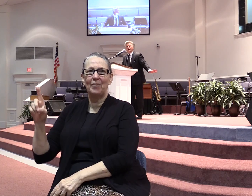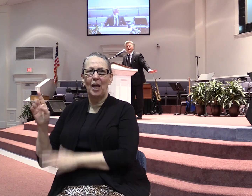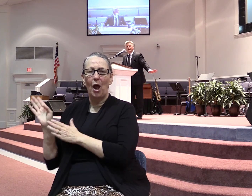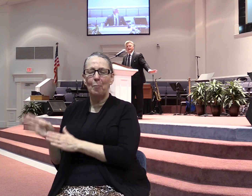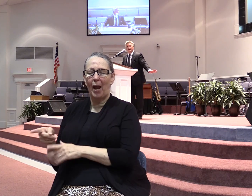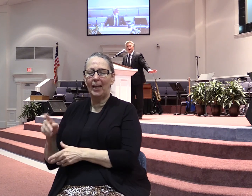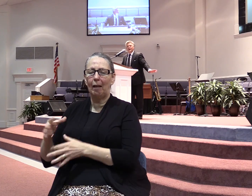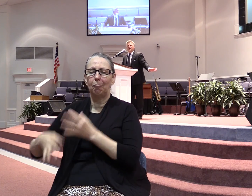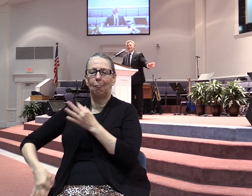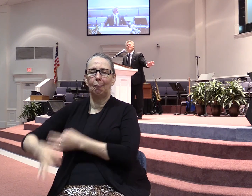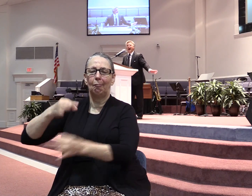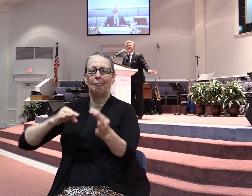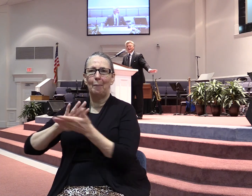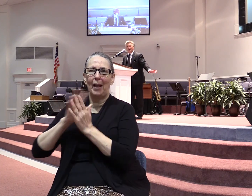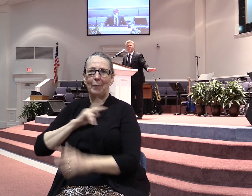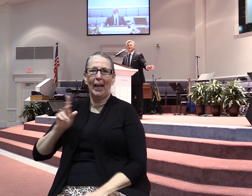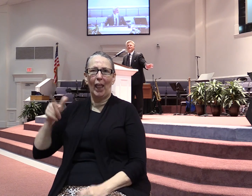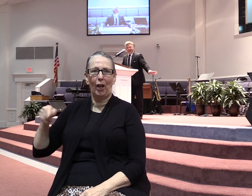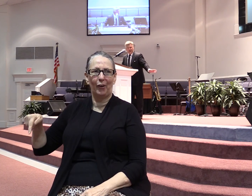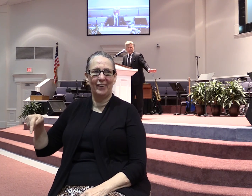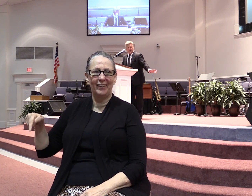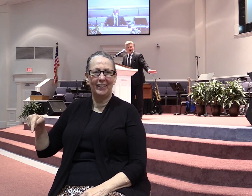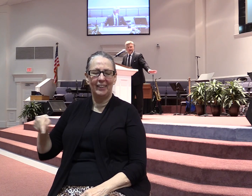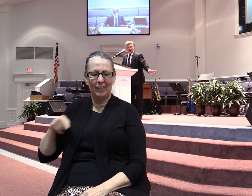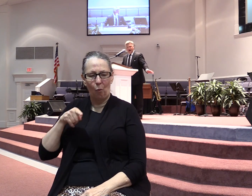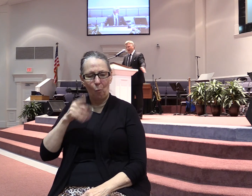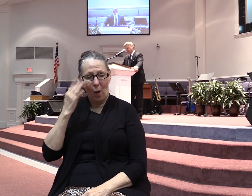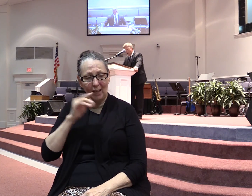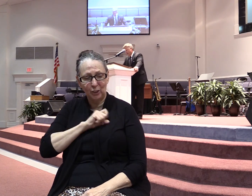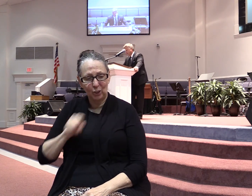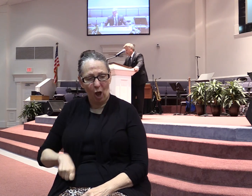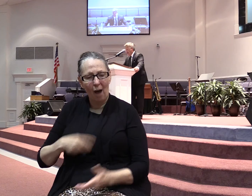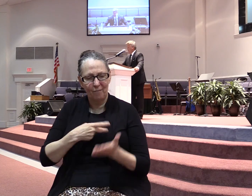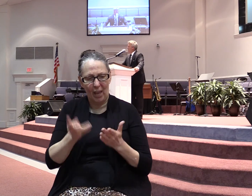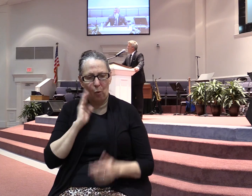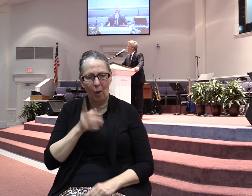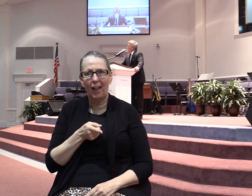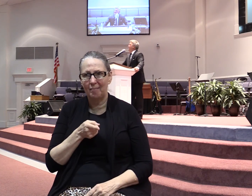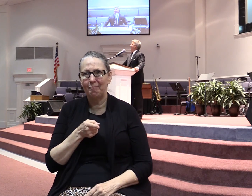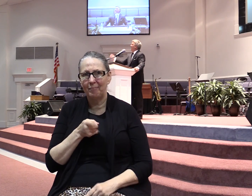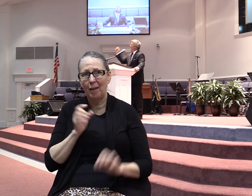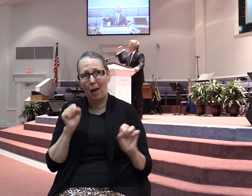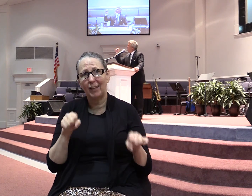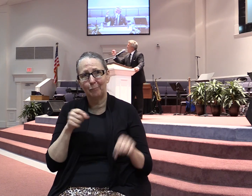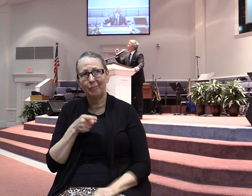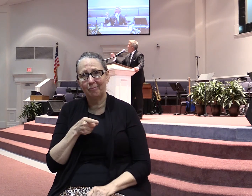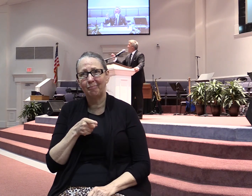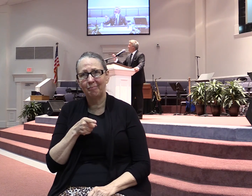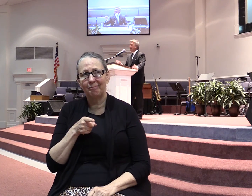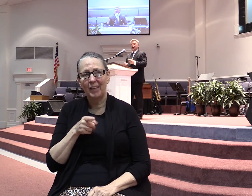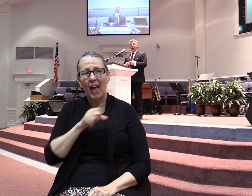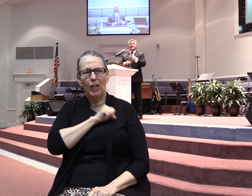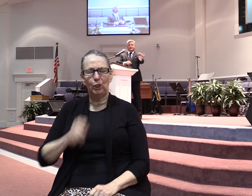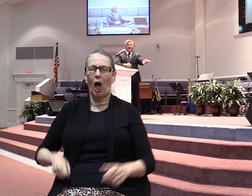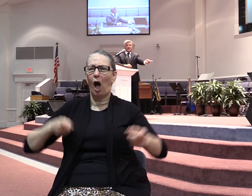preparing for the possible failure of Saul himself. In fact, as Saul